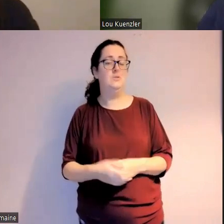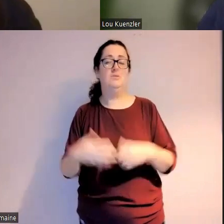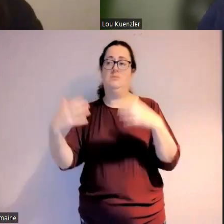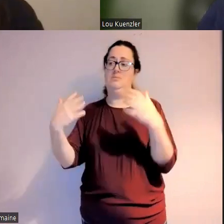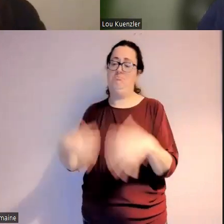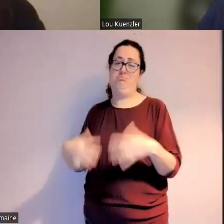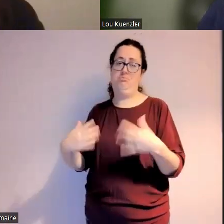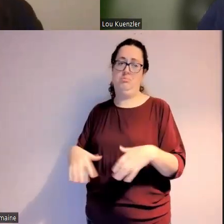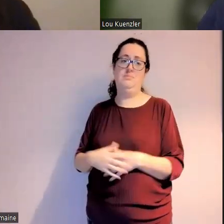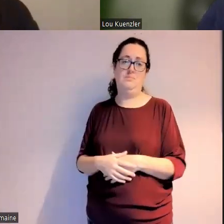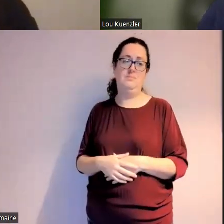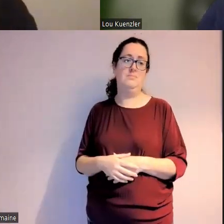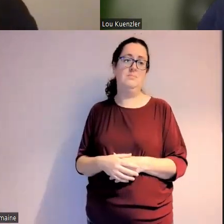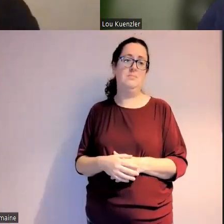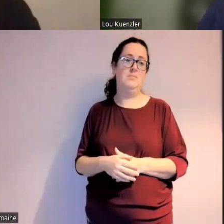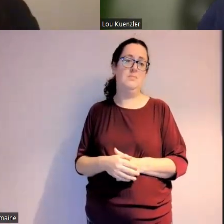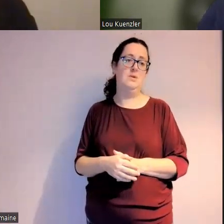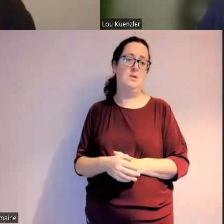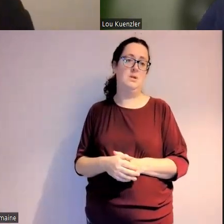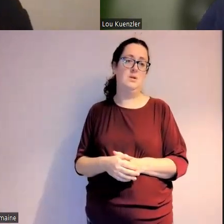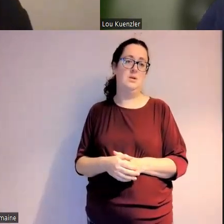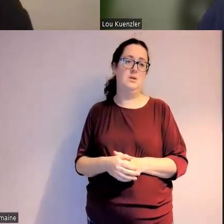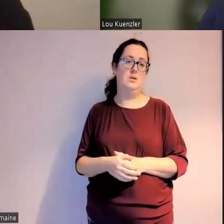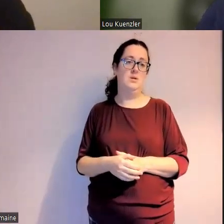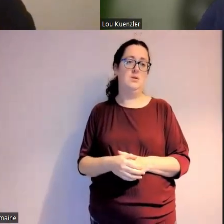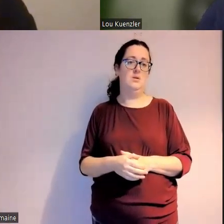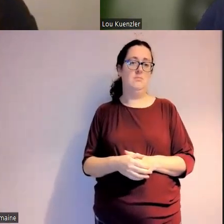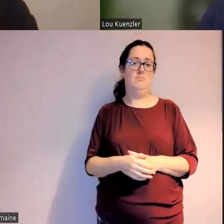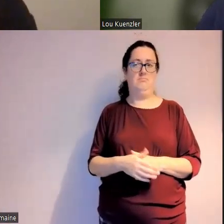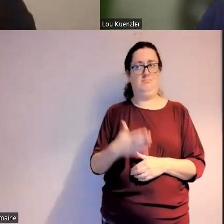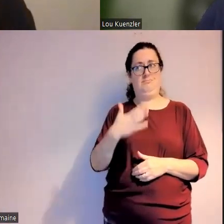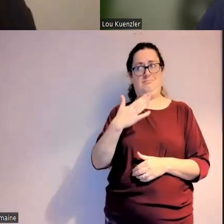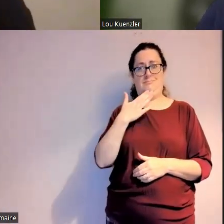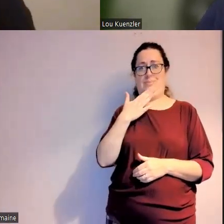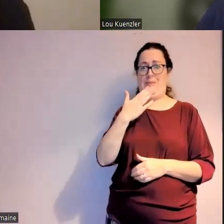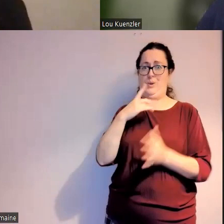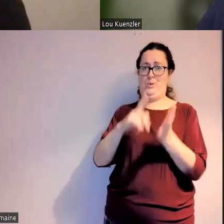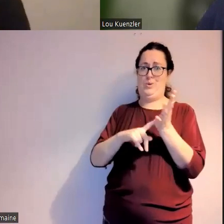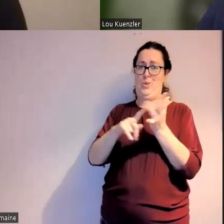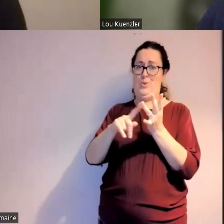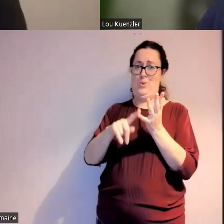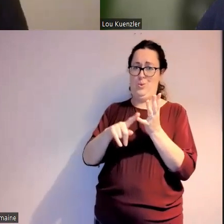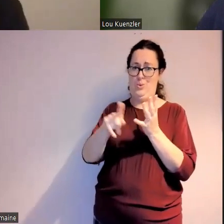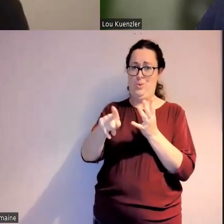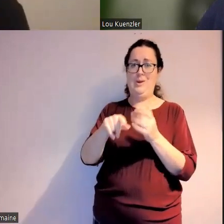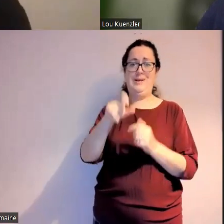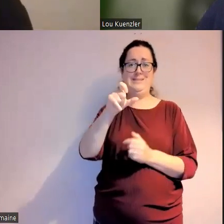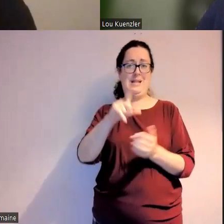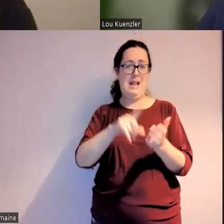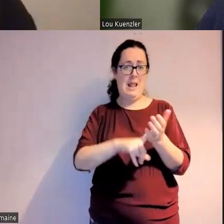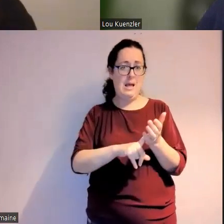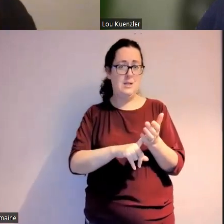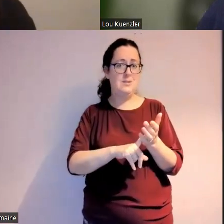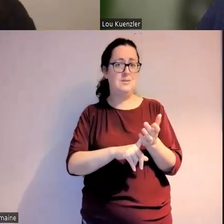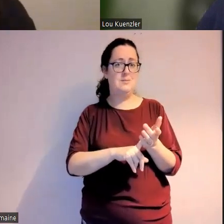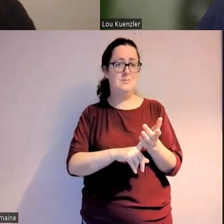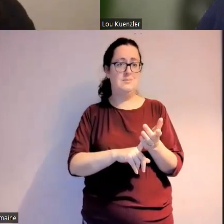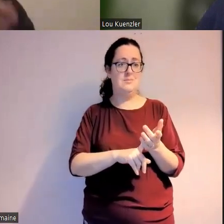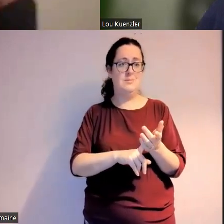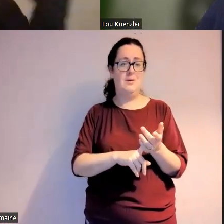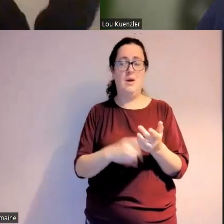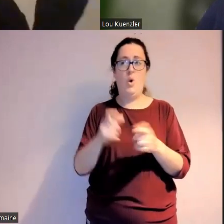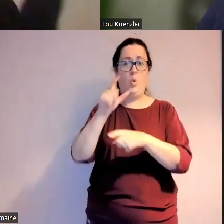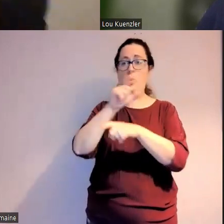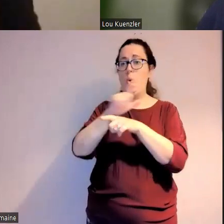did, and this is all Lou, so thank you, Lou, and City Lit to having this amazing course